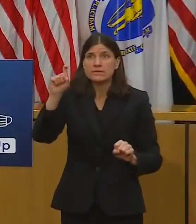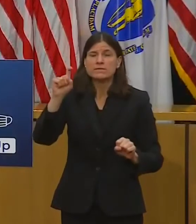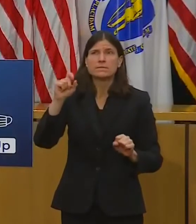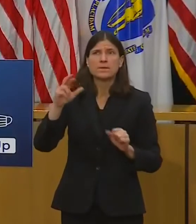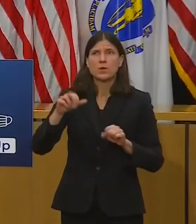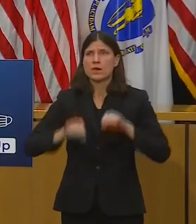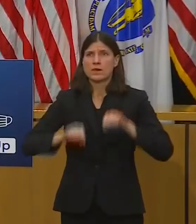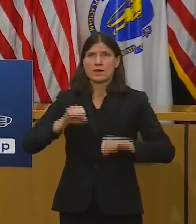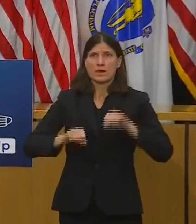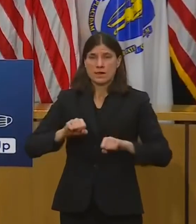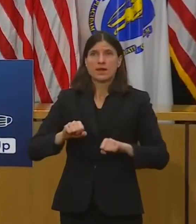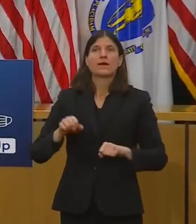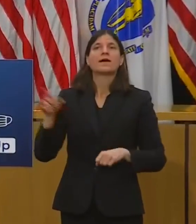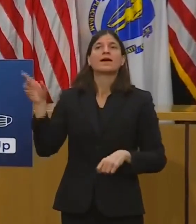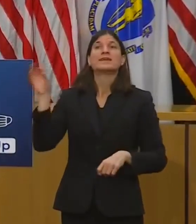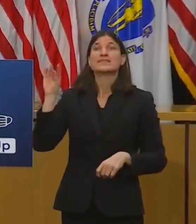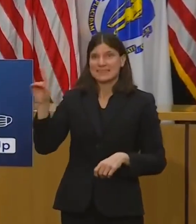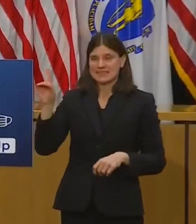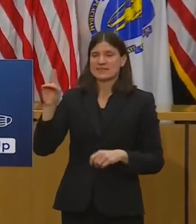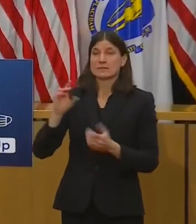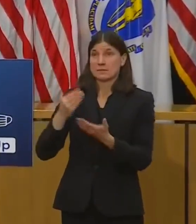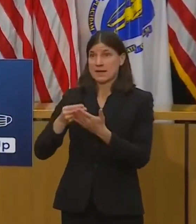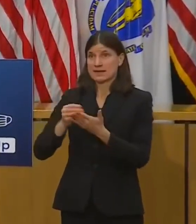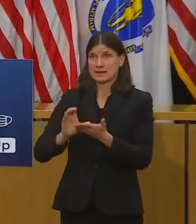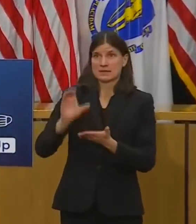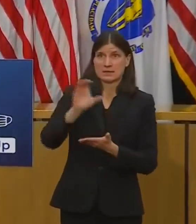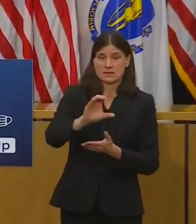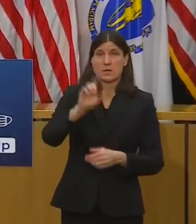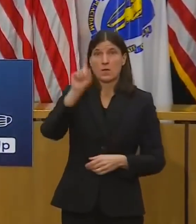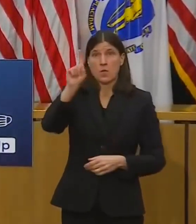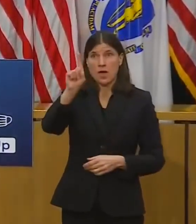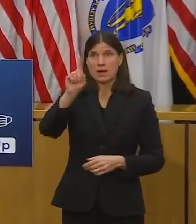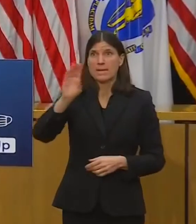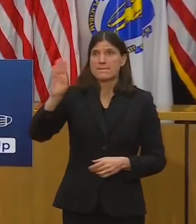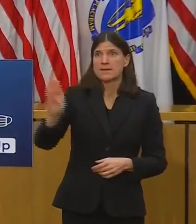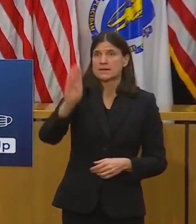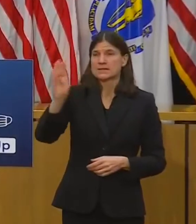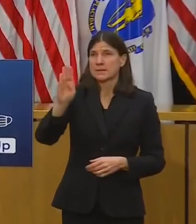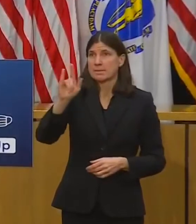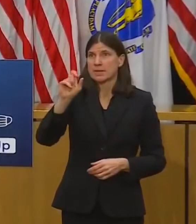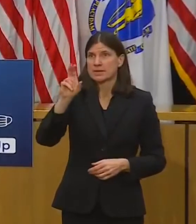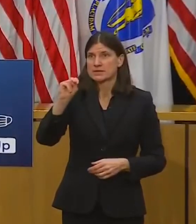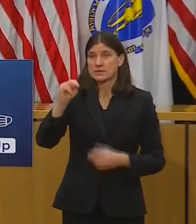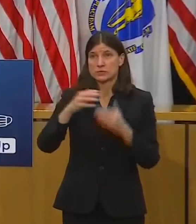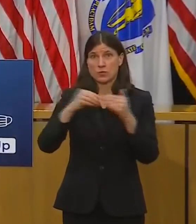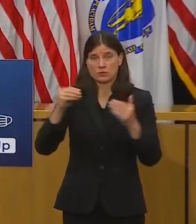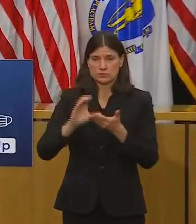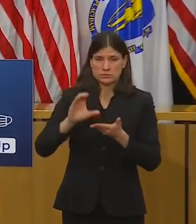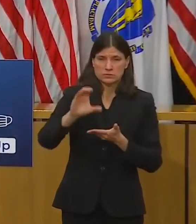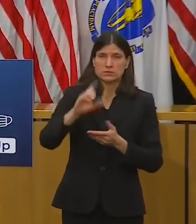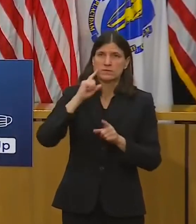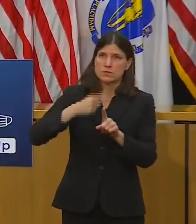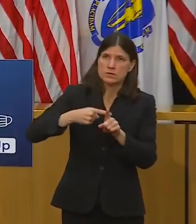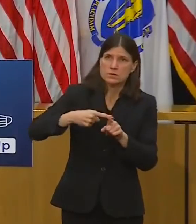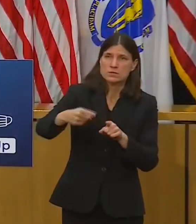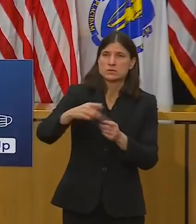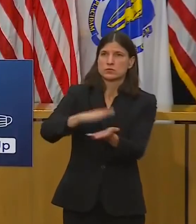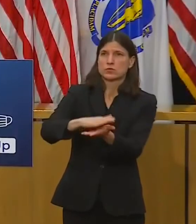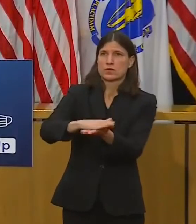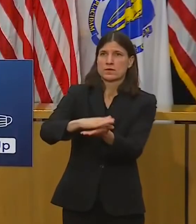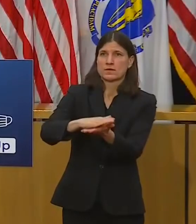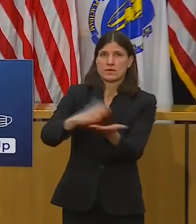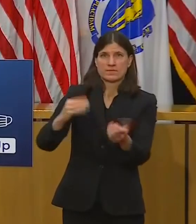nearly $1 billion for schools to cover COVID-related expenses. There's now an overwhelming body of